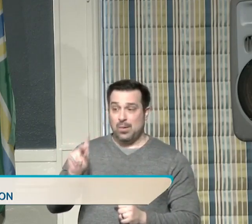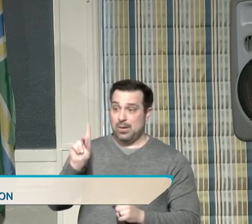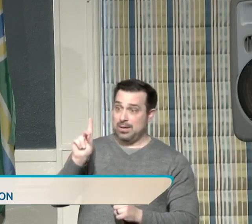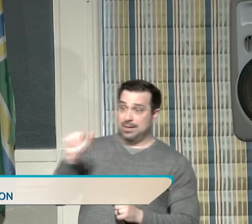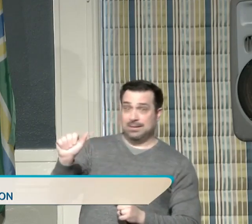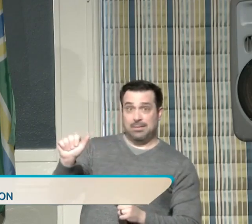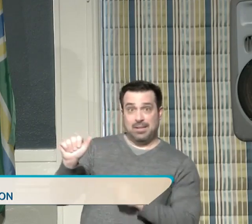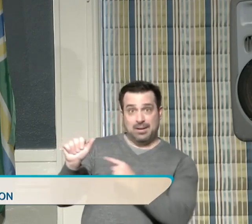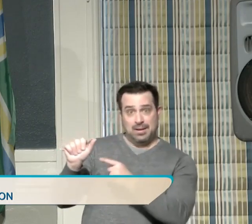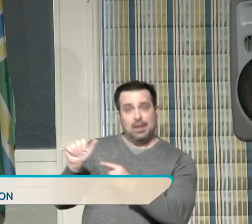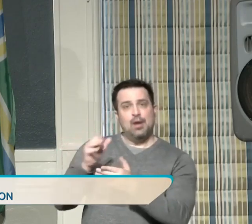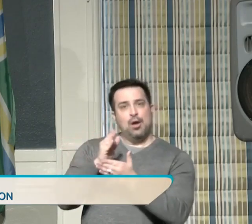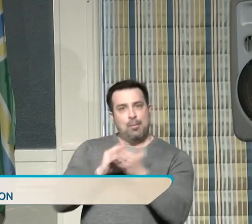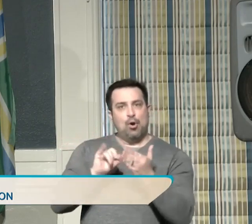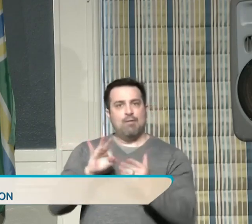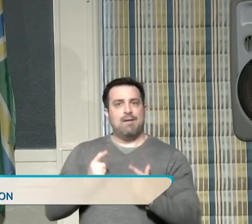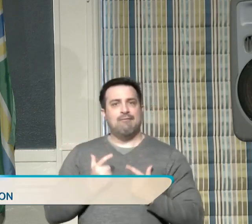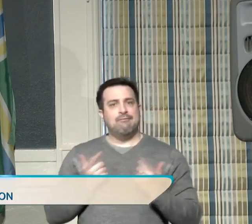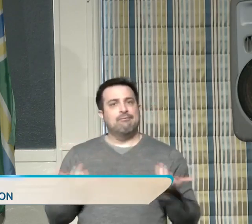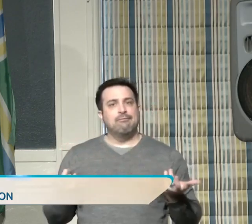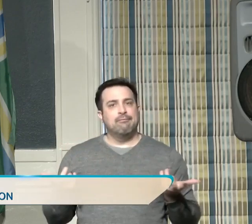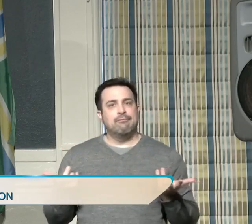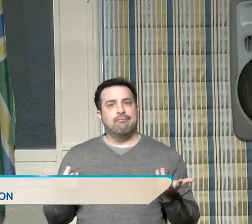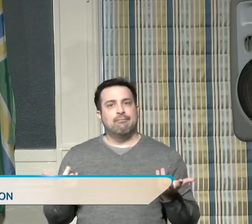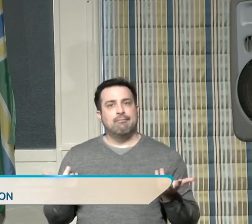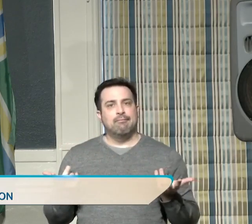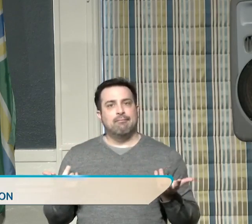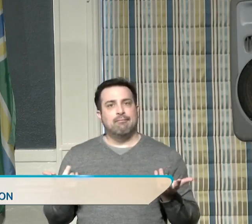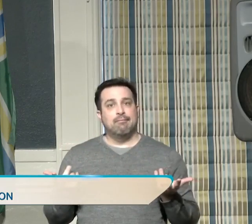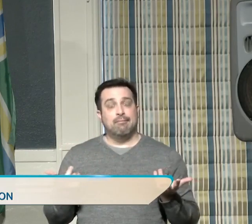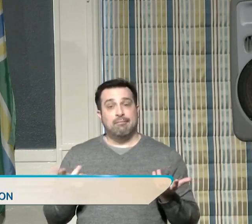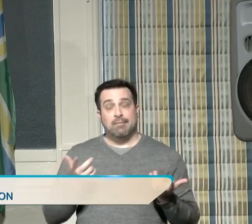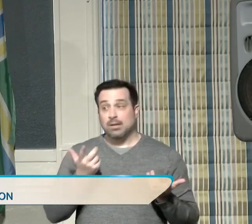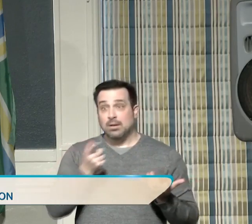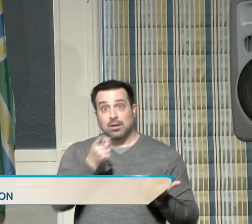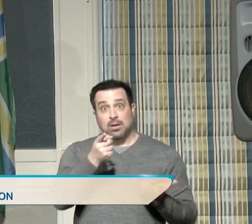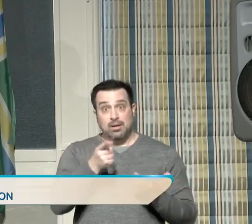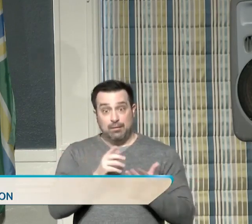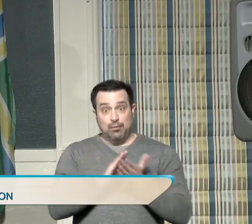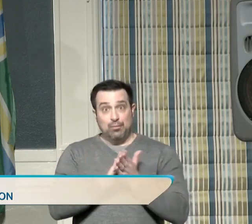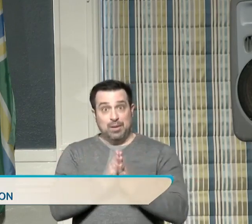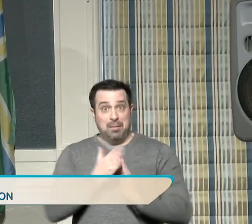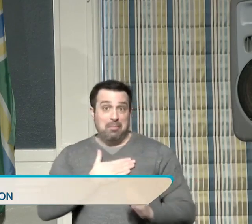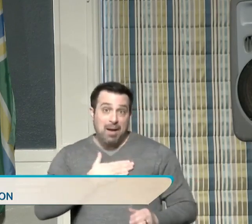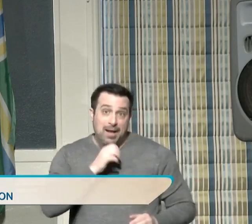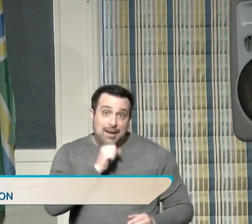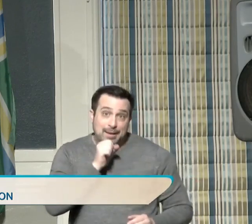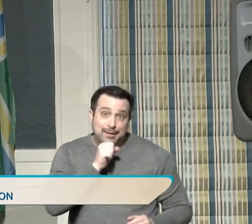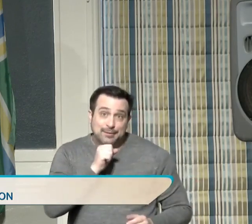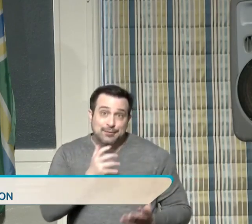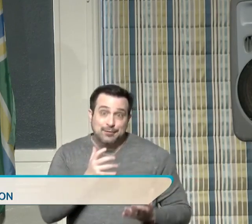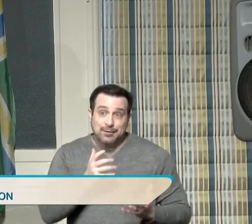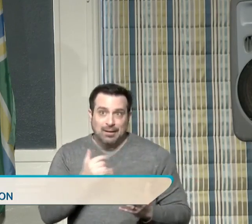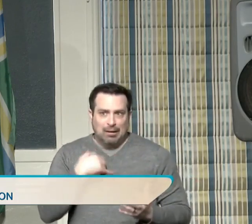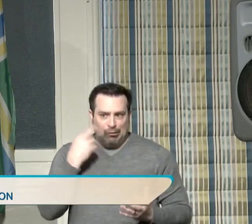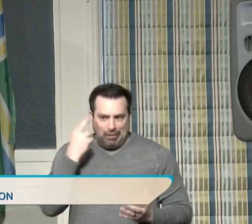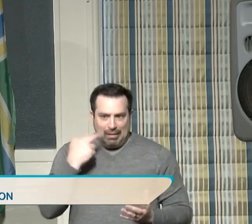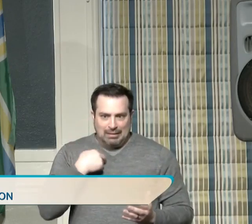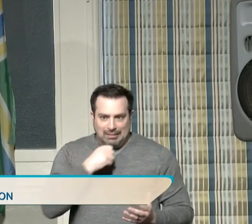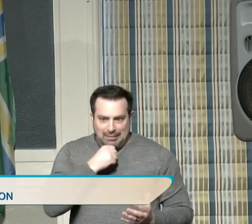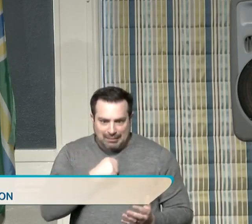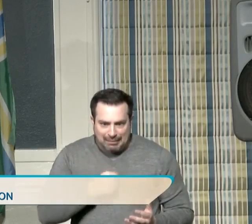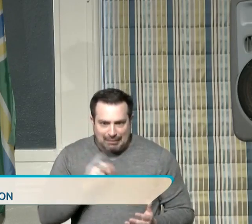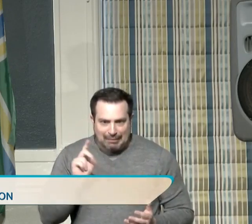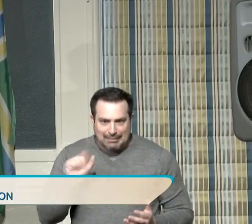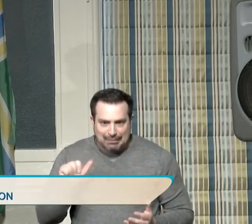is part of life. And if you're getting to be my age, it's becoming more real. But